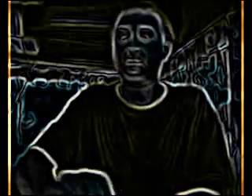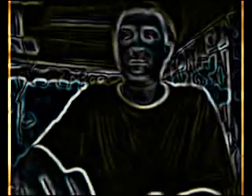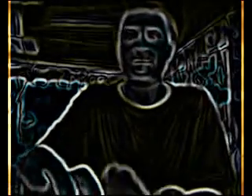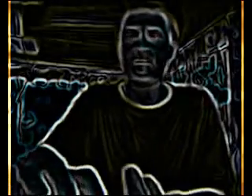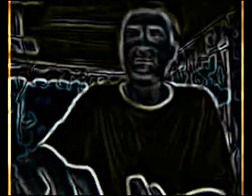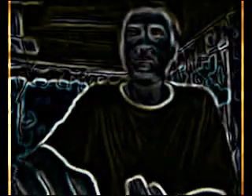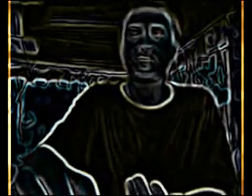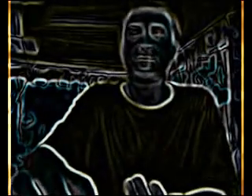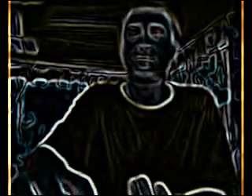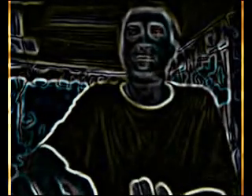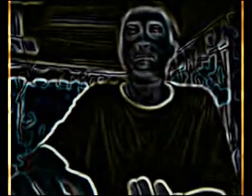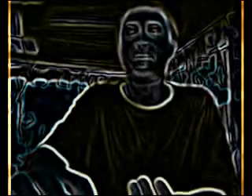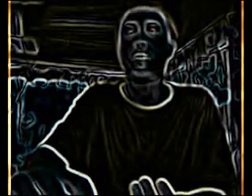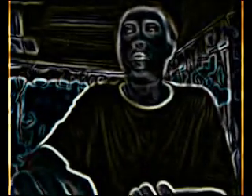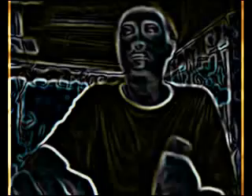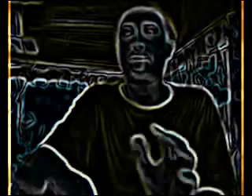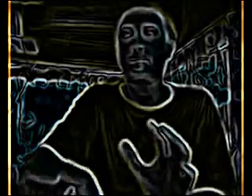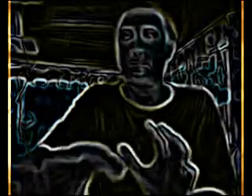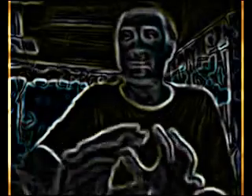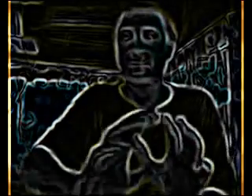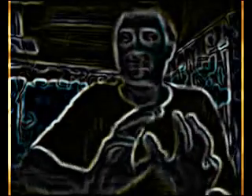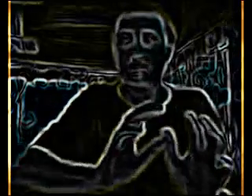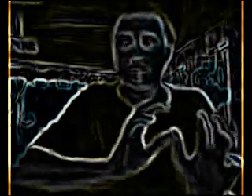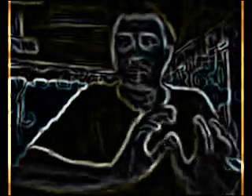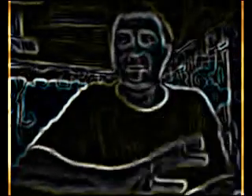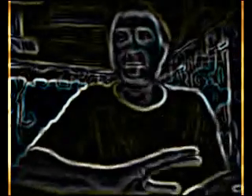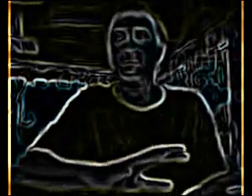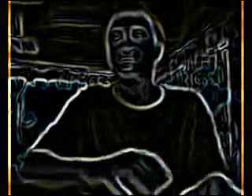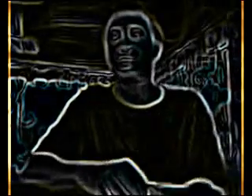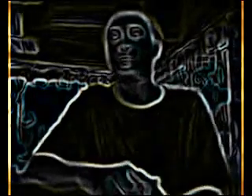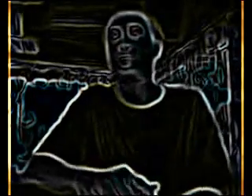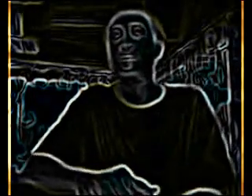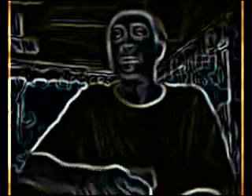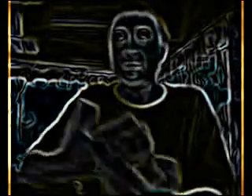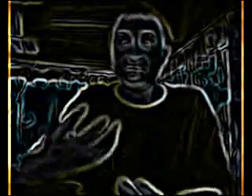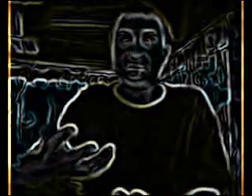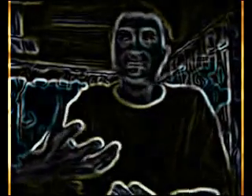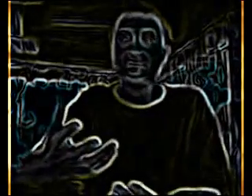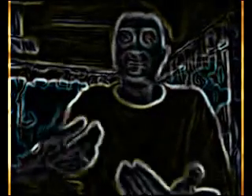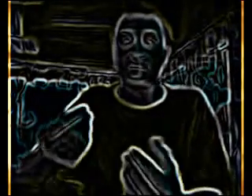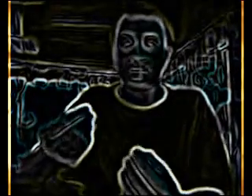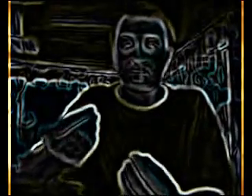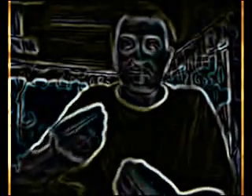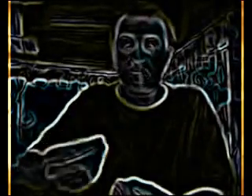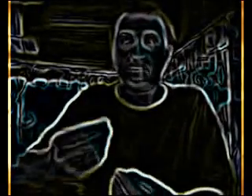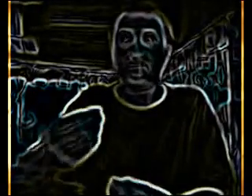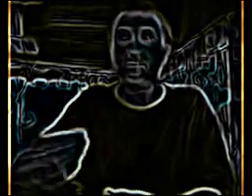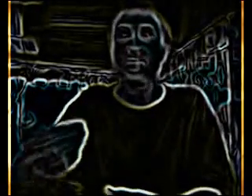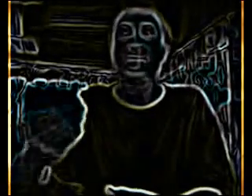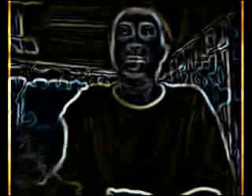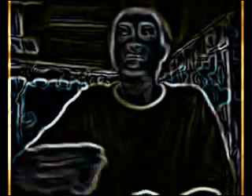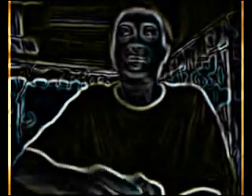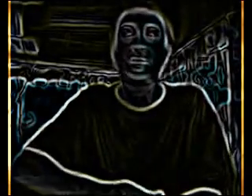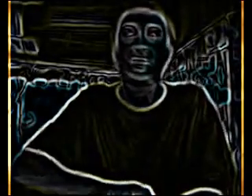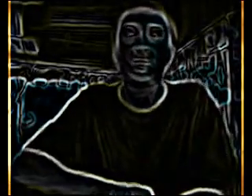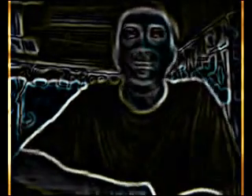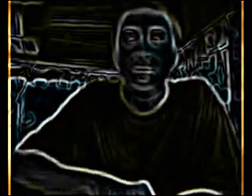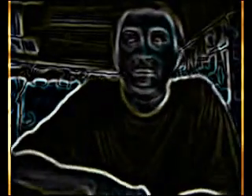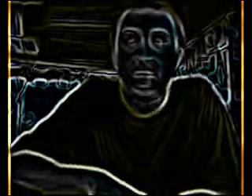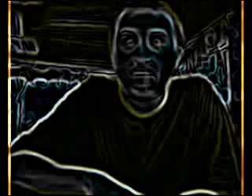like by 10% or something. All that money has been put back into education, so they're fully funding education. They're